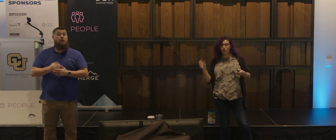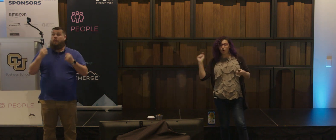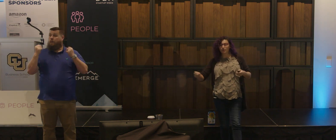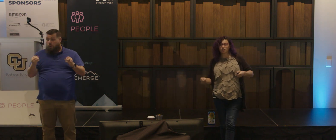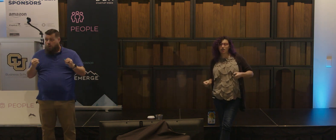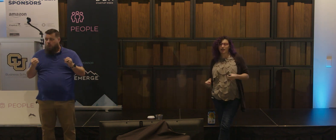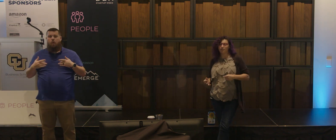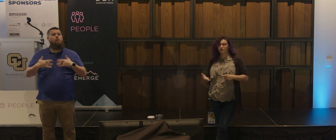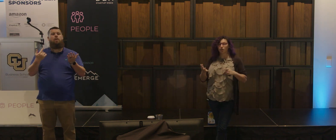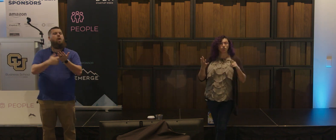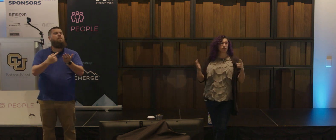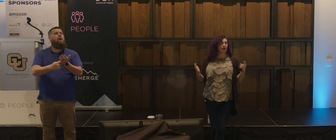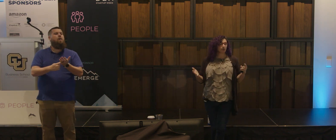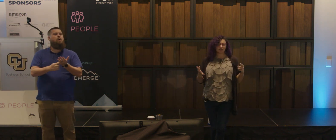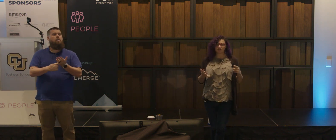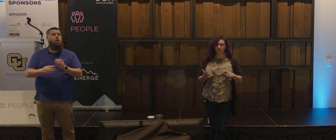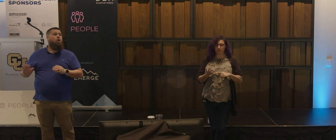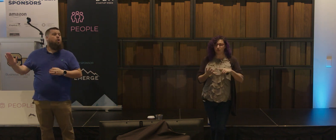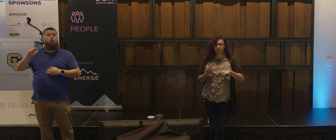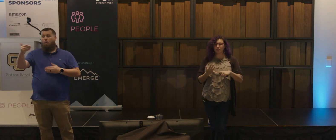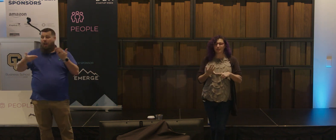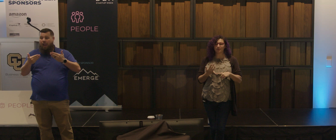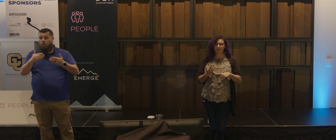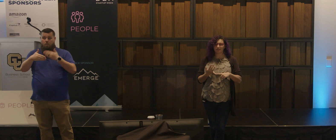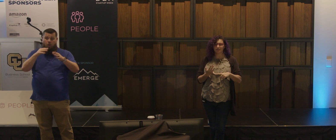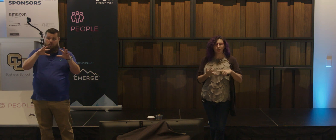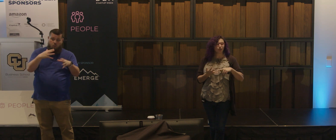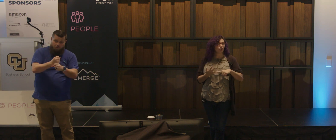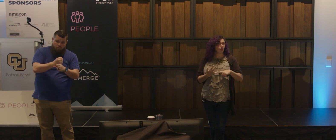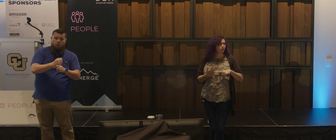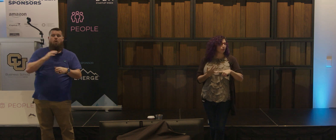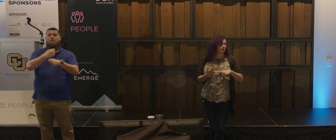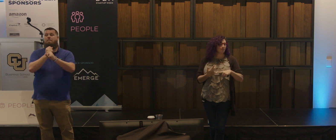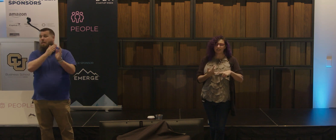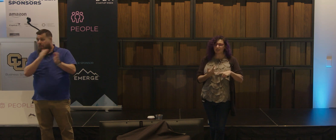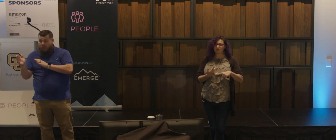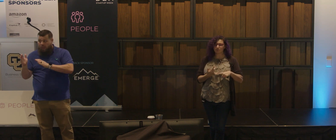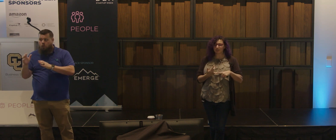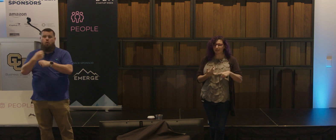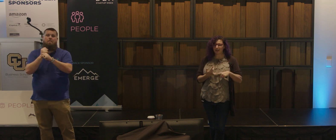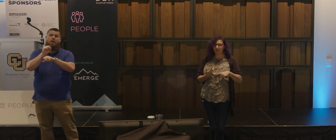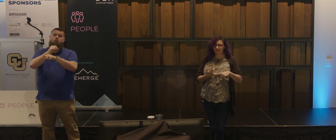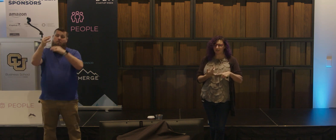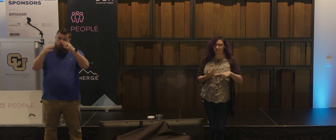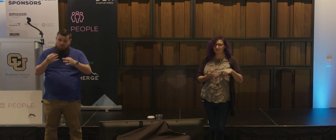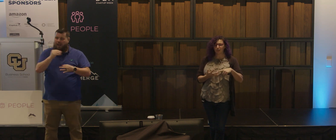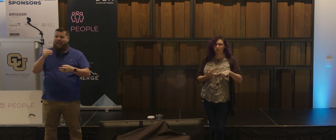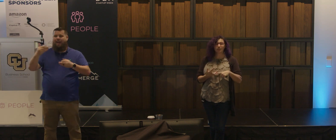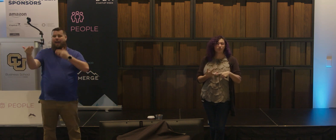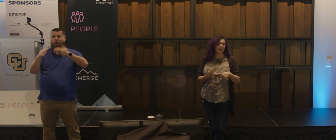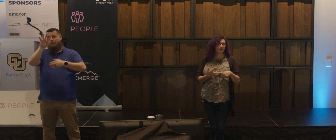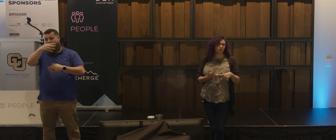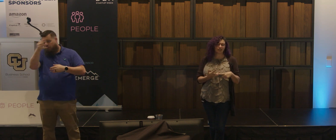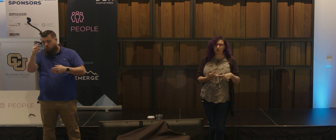So what we're going to talk about, your hiring process overview. You're going to make a plan. You're going to make a job description and a hiring matrix.